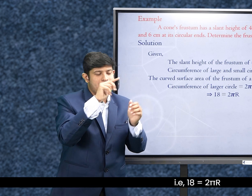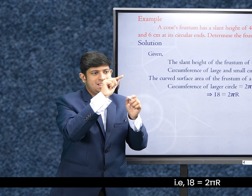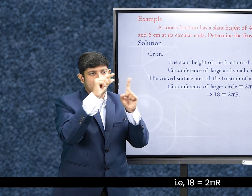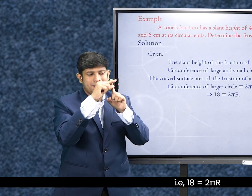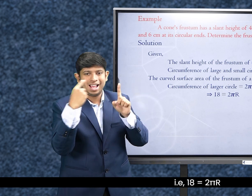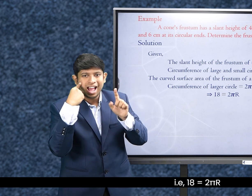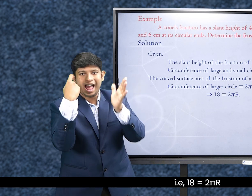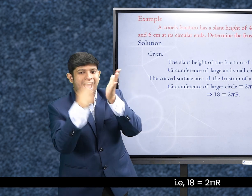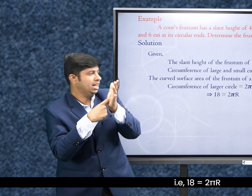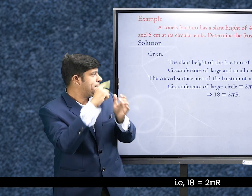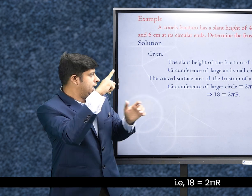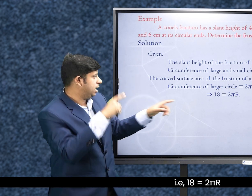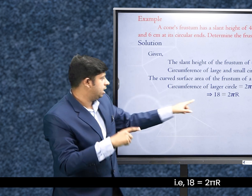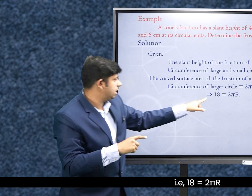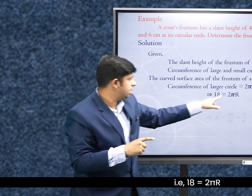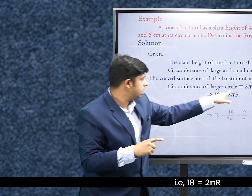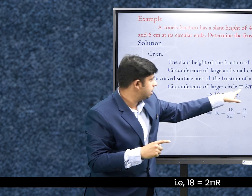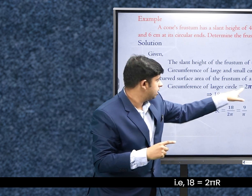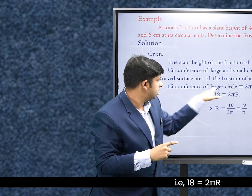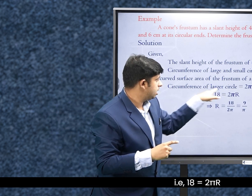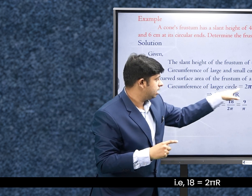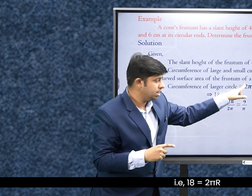That is 18 is equal to 2 pi r.